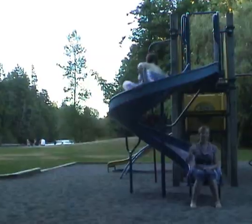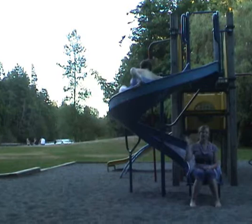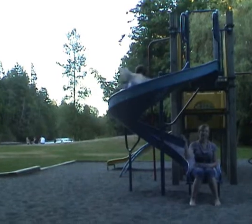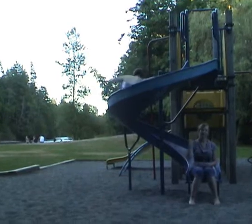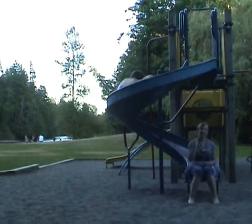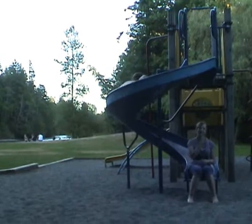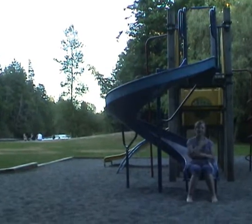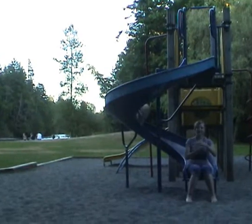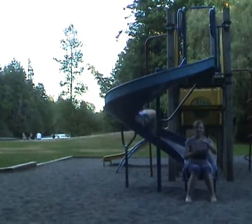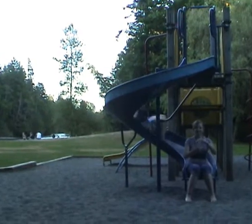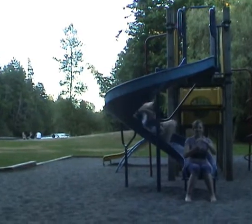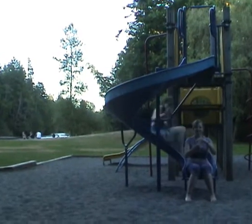we